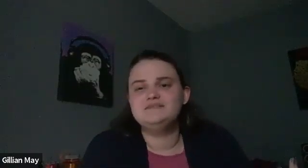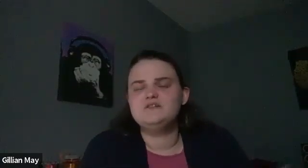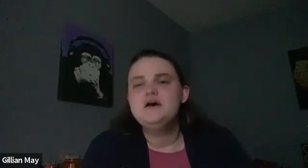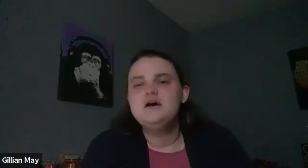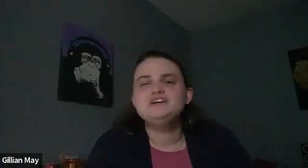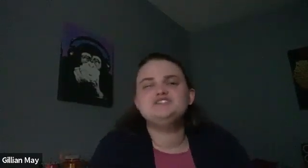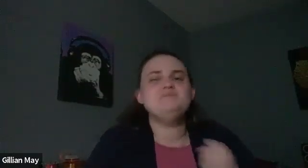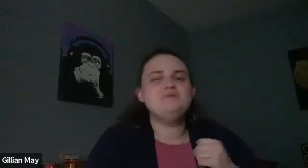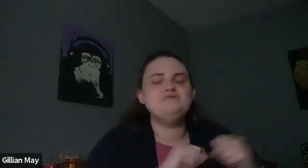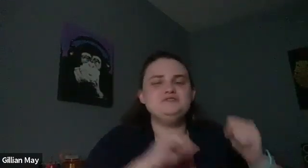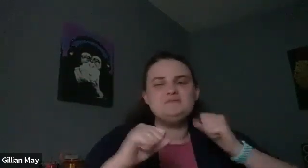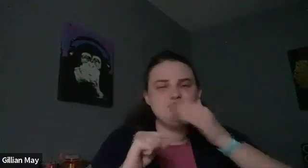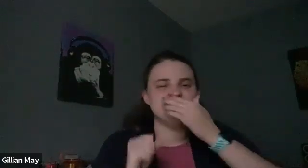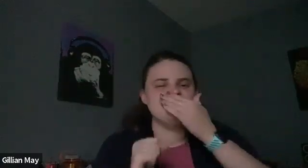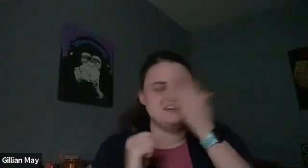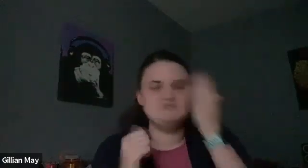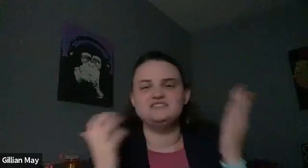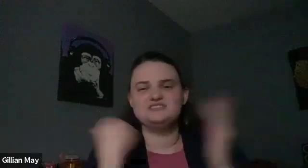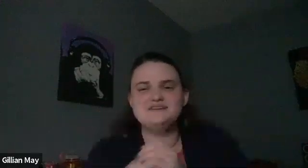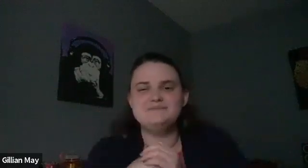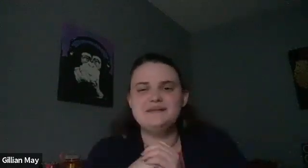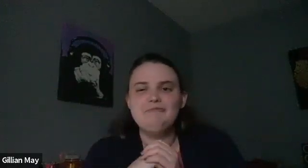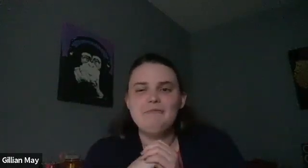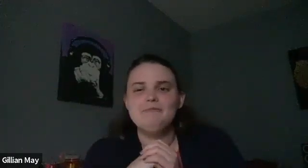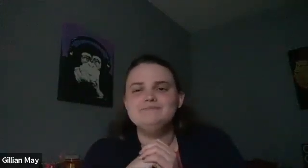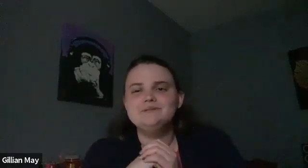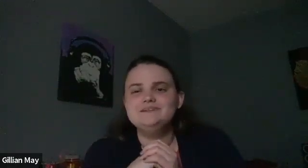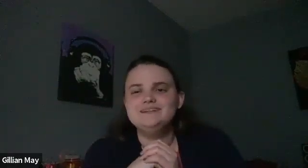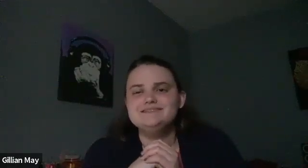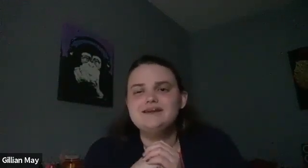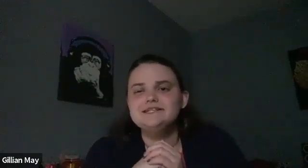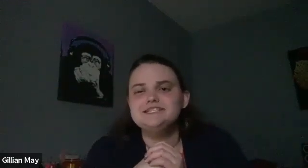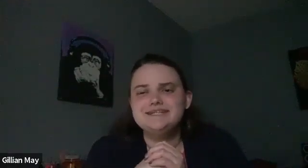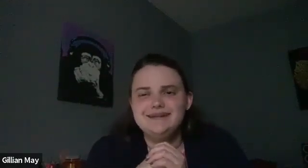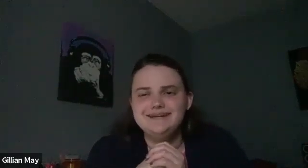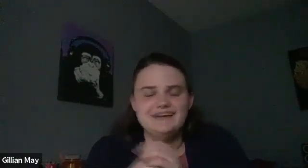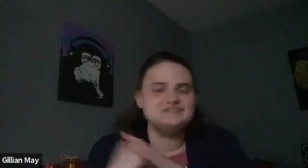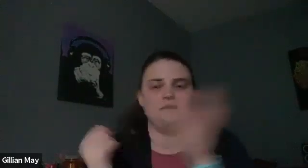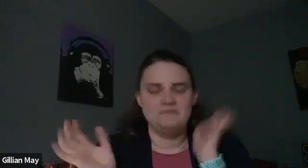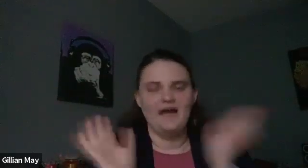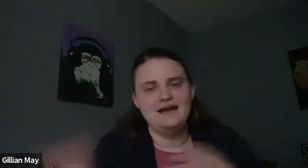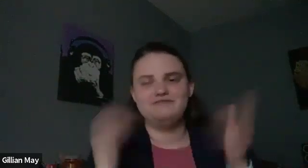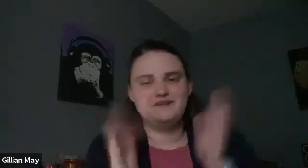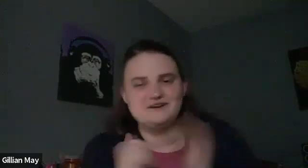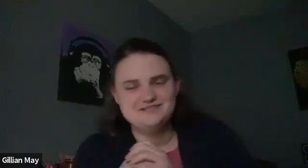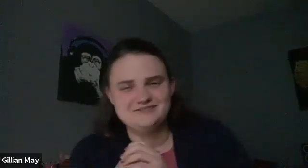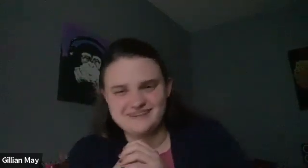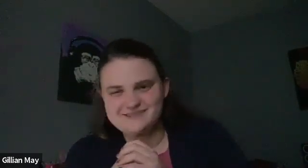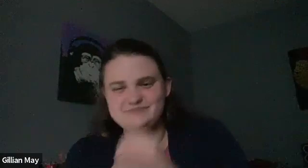And they're like, because you're doing motions that can be understood. I'm like, but it's not cheating. And so I'm very good at charades, but I